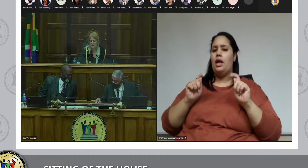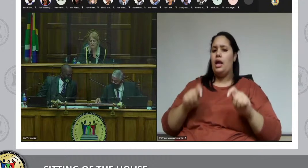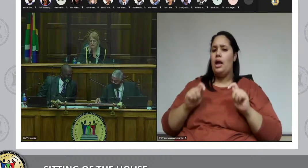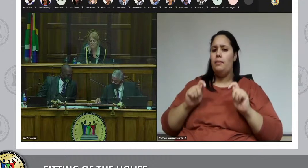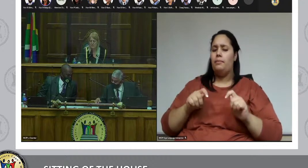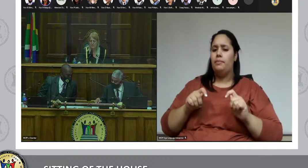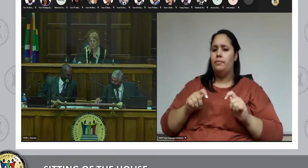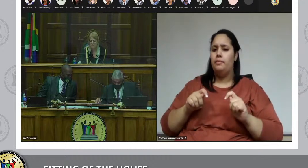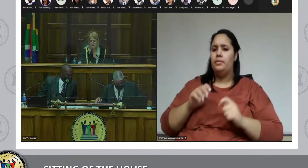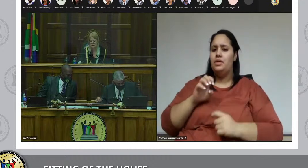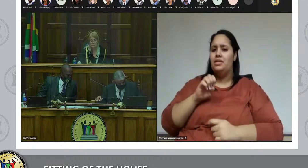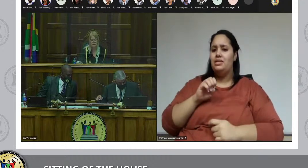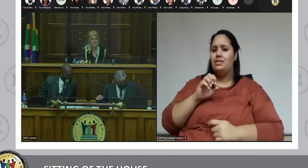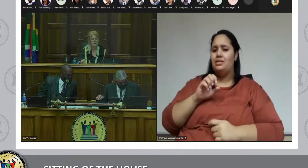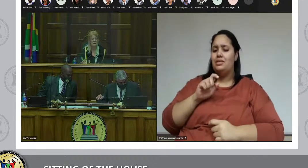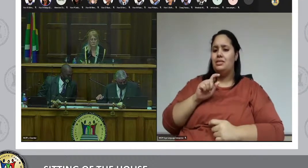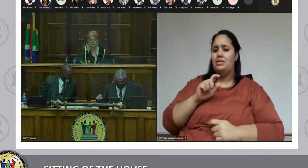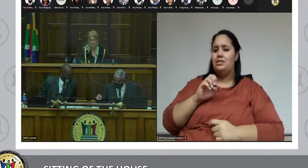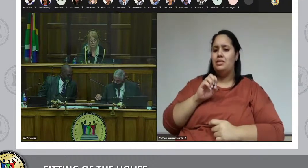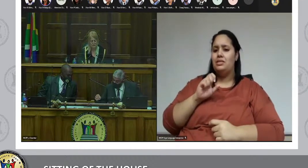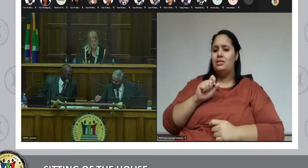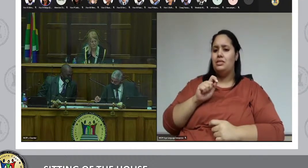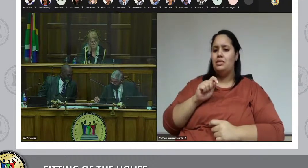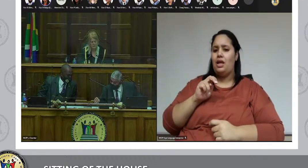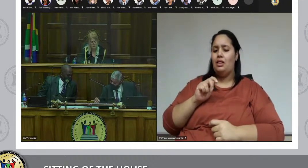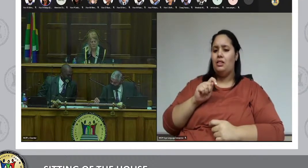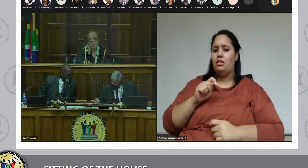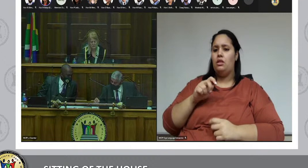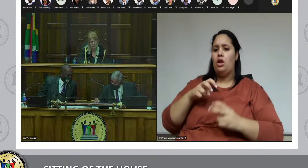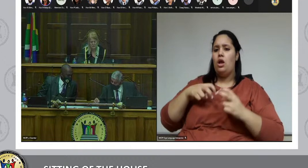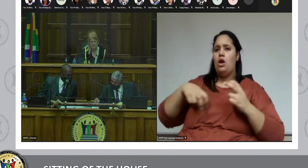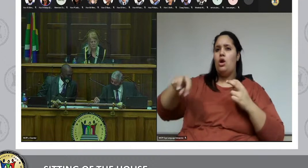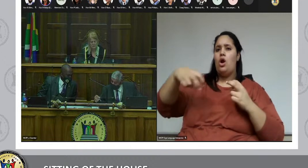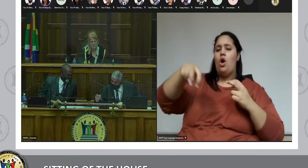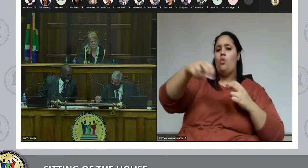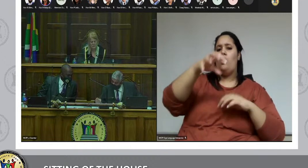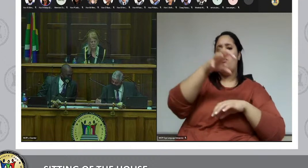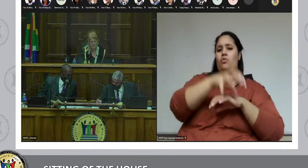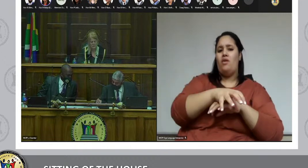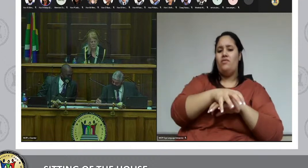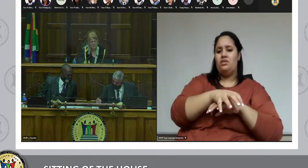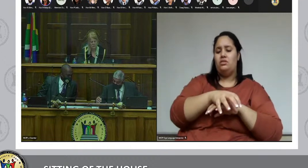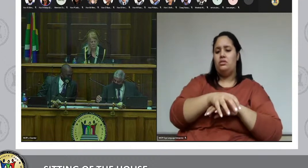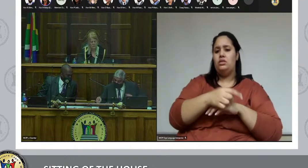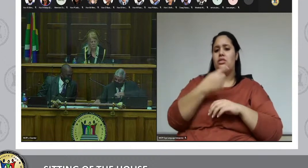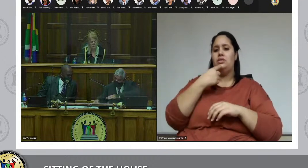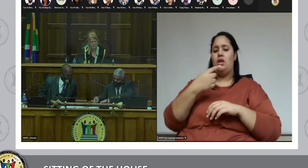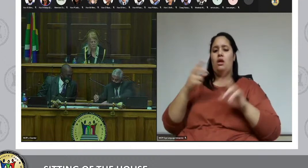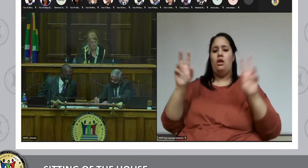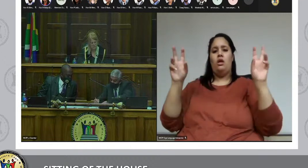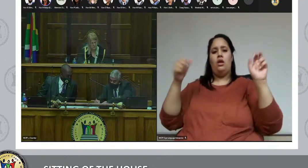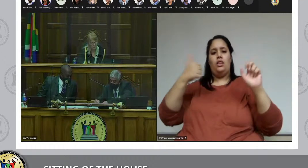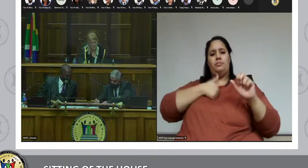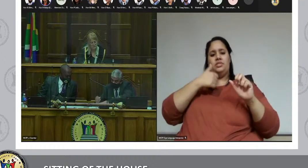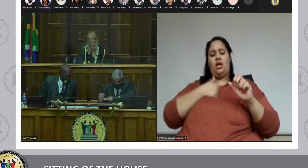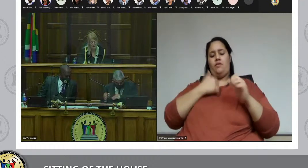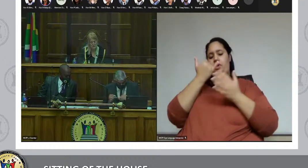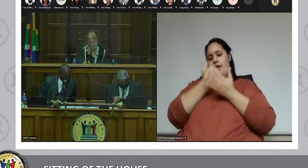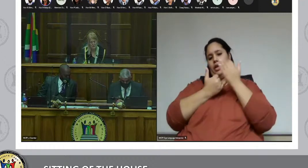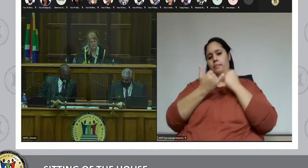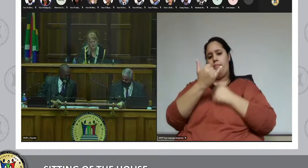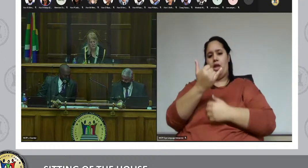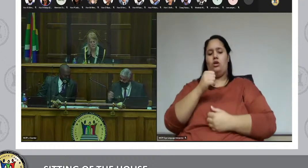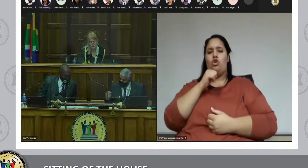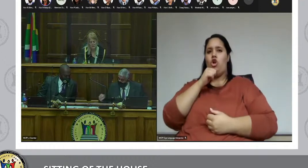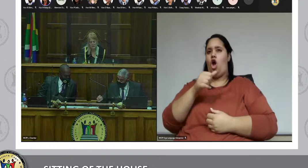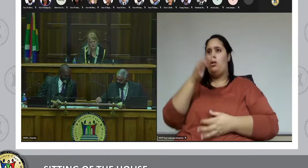been going around sowing the seeds of division in the province. Whilst classifying themselves as an independent and